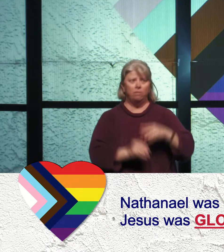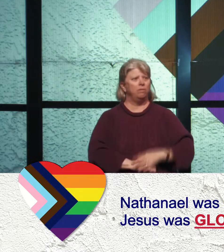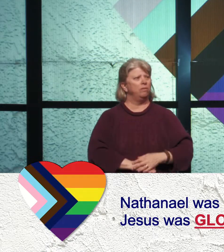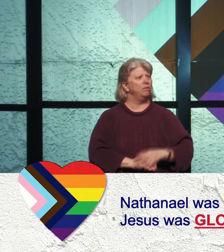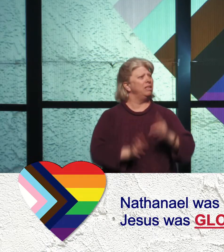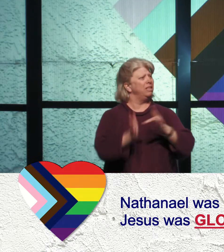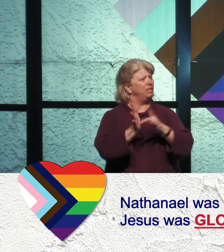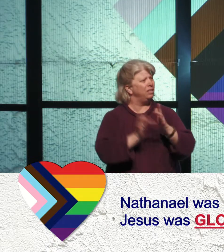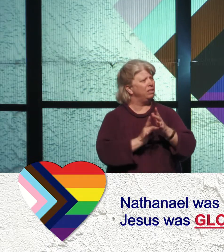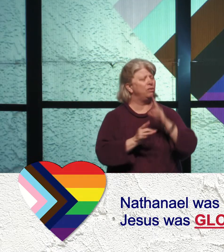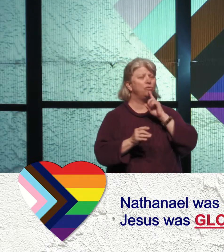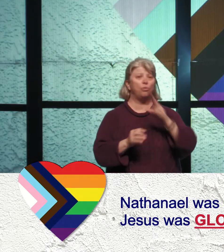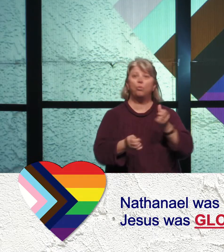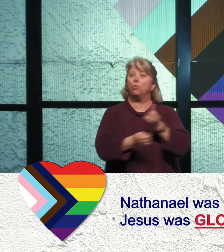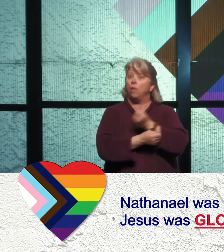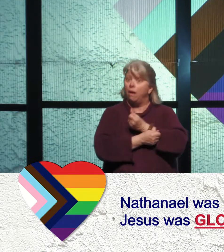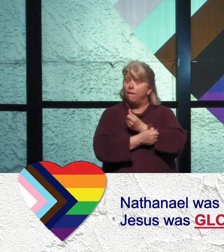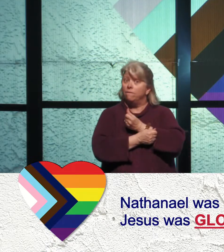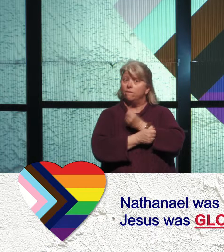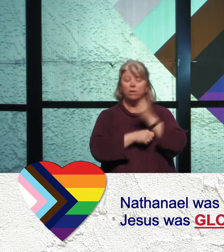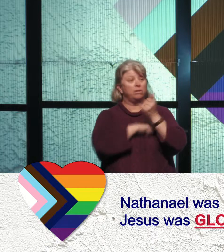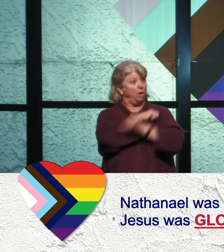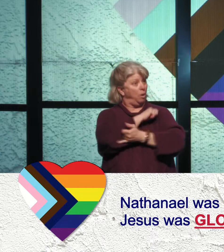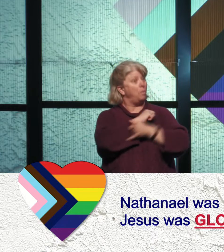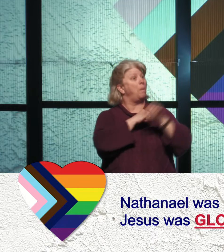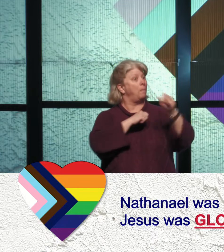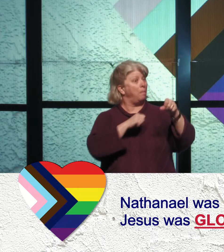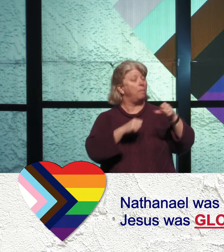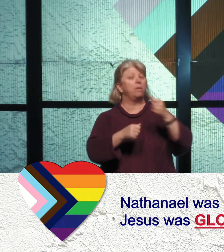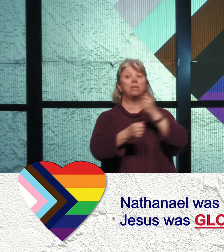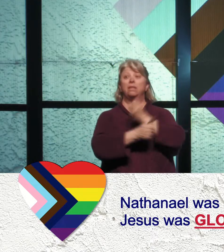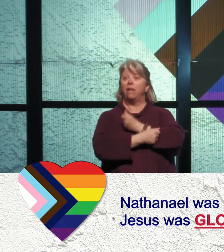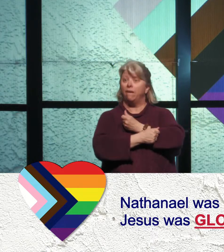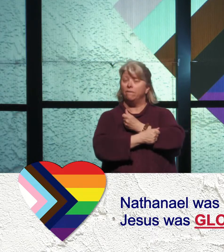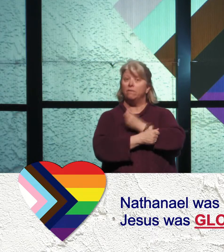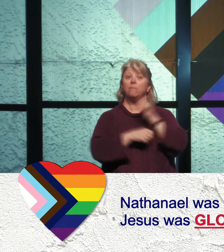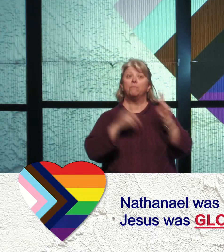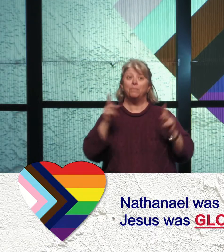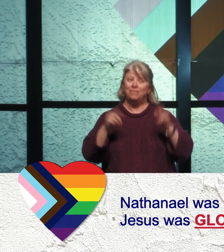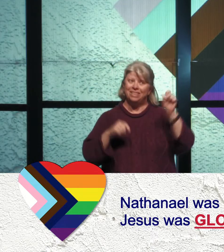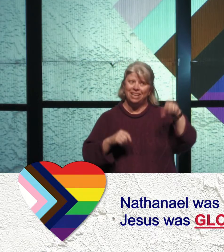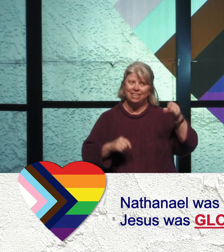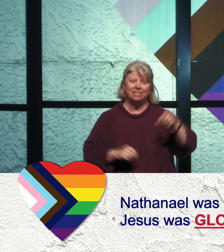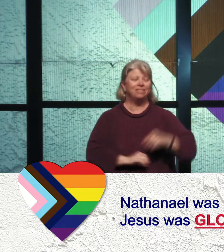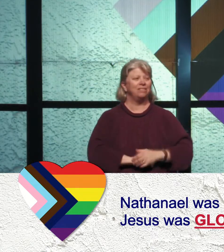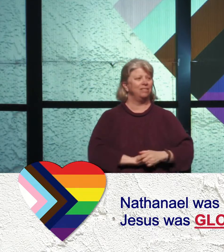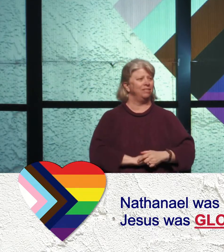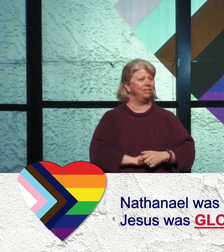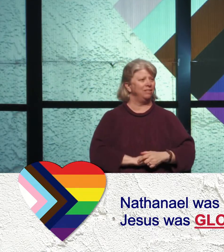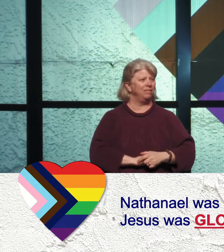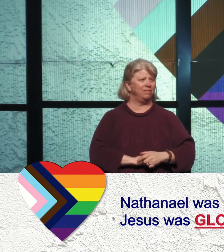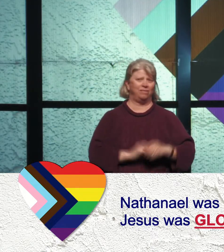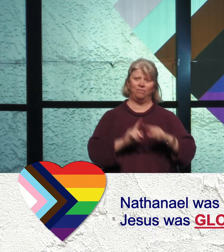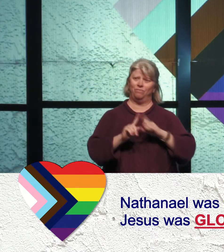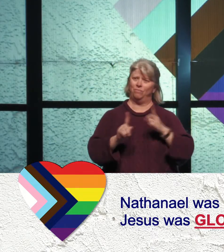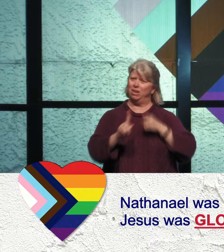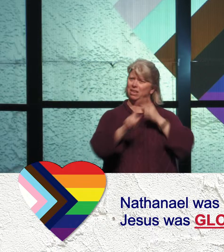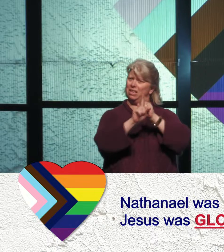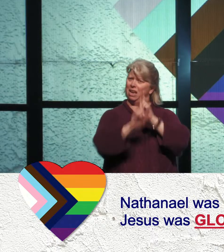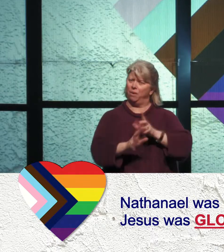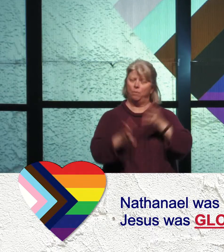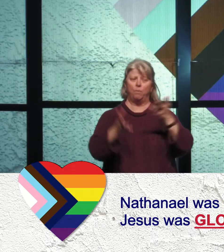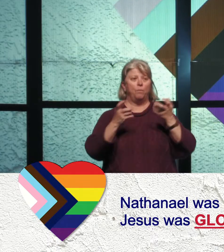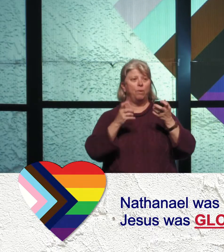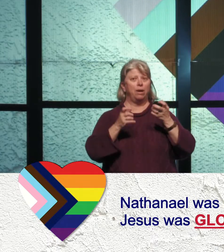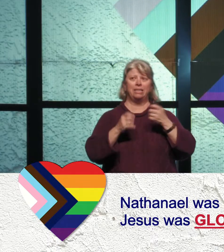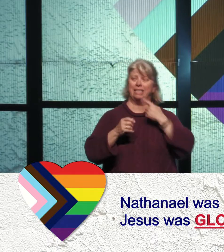Like Jesus certainly loved his nation. He certainly loved his people. But when the disciples want to